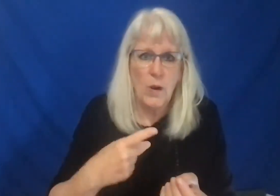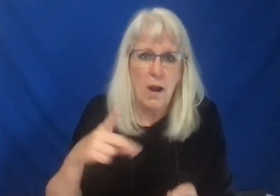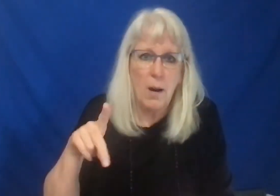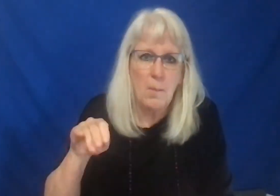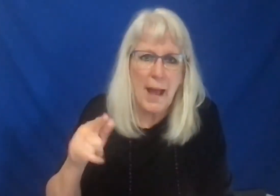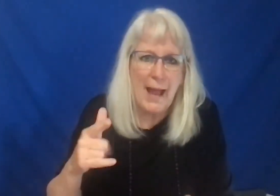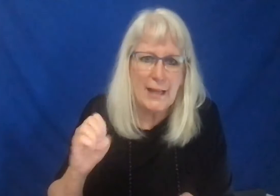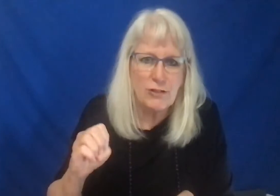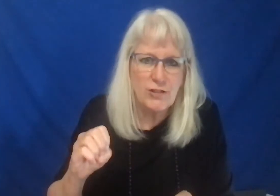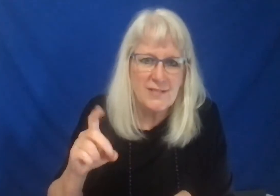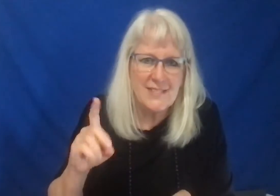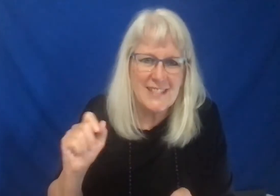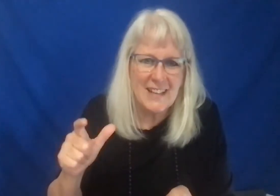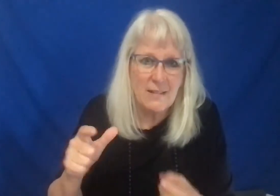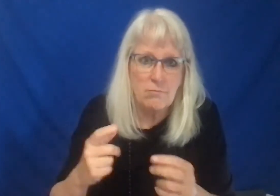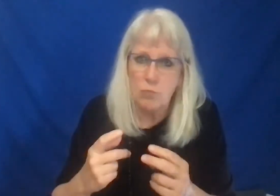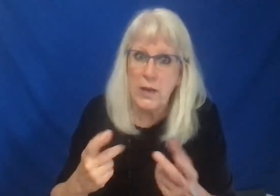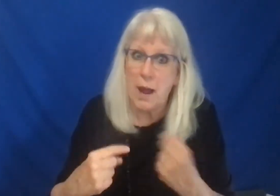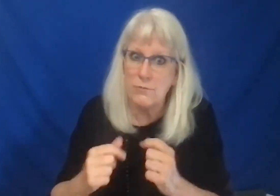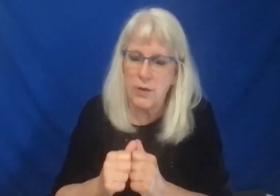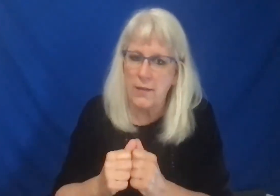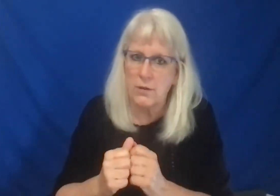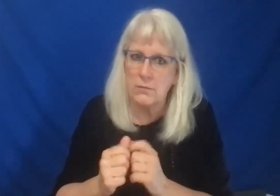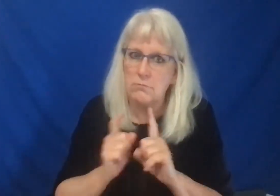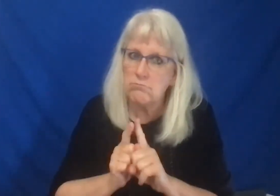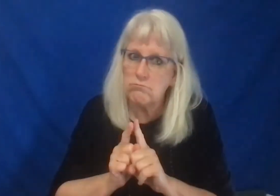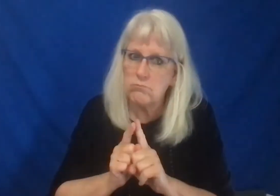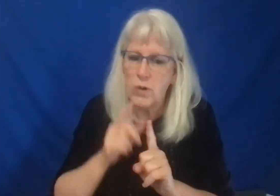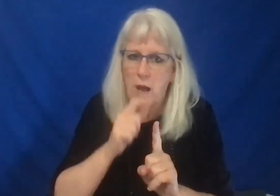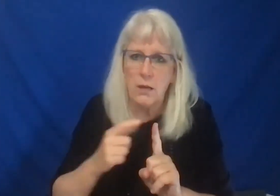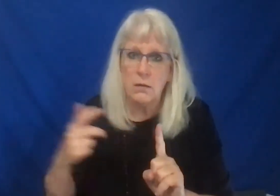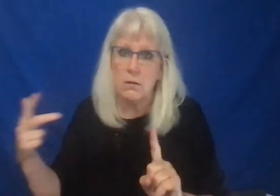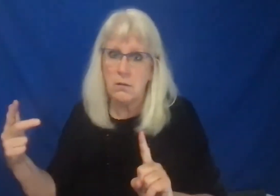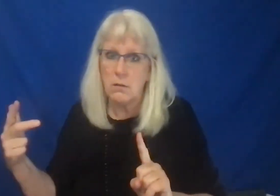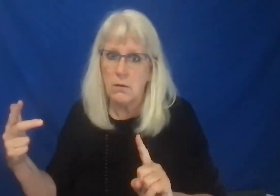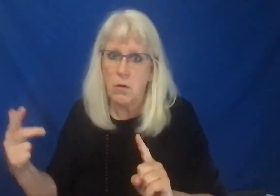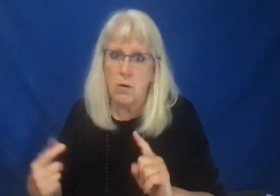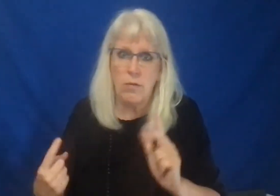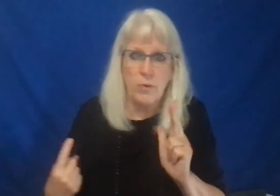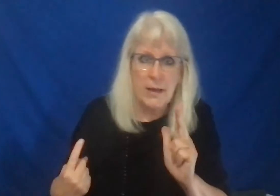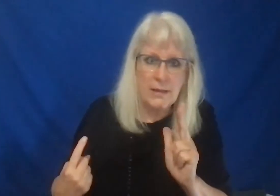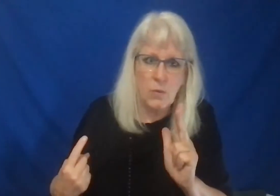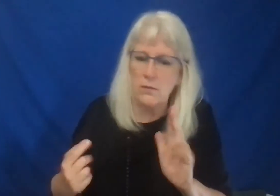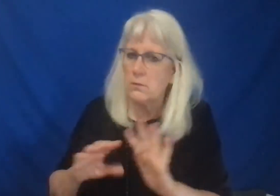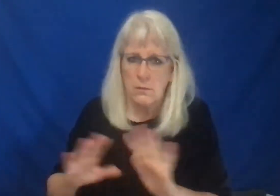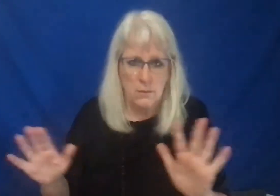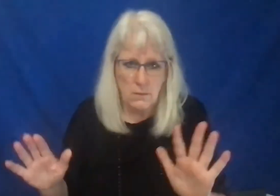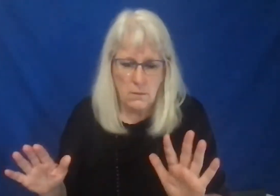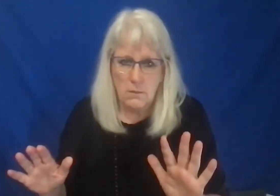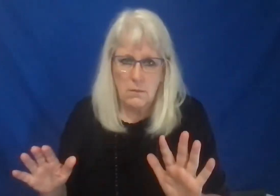unit and we don't triangulate or speak as individuals. We make sure that we present a